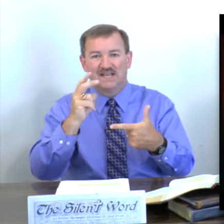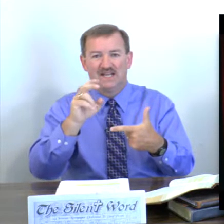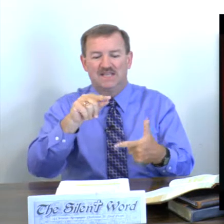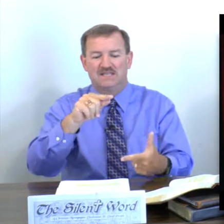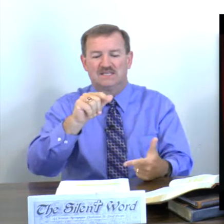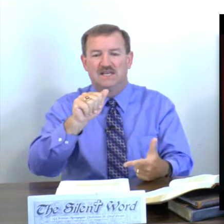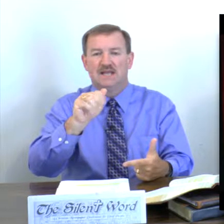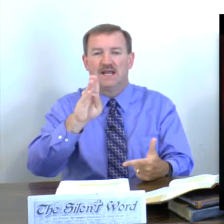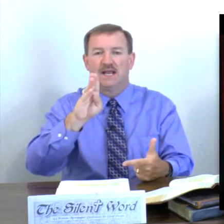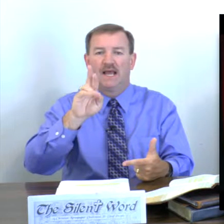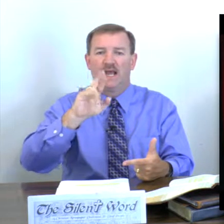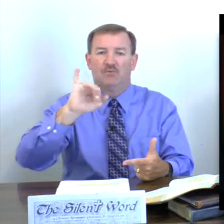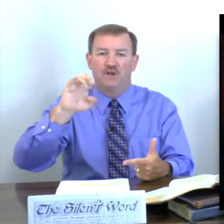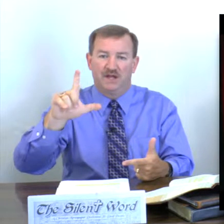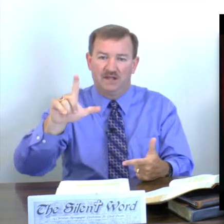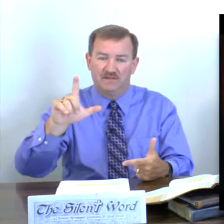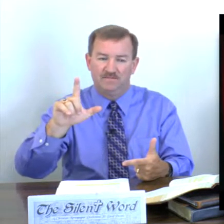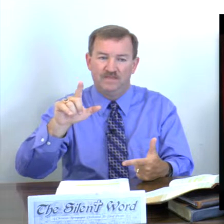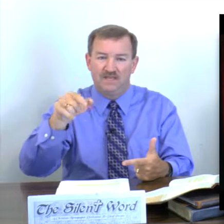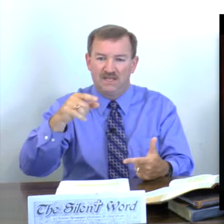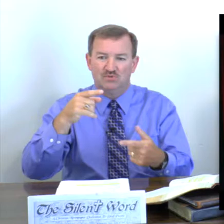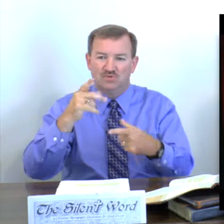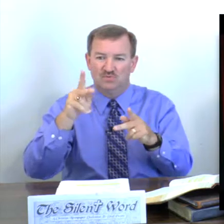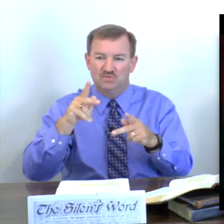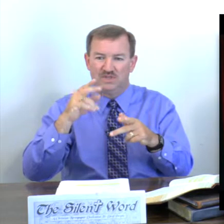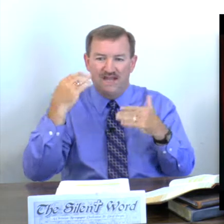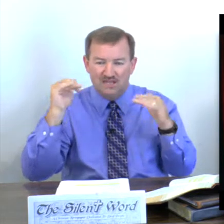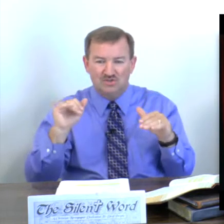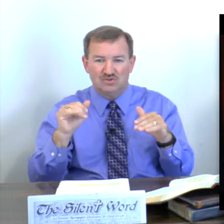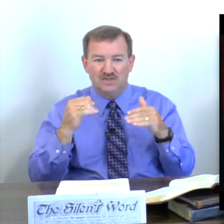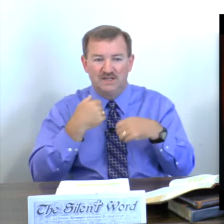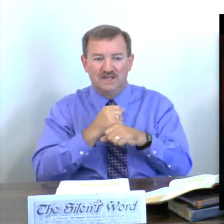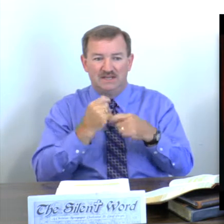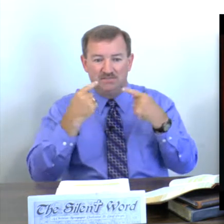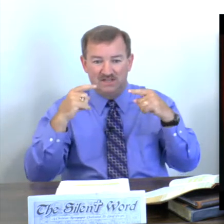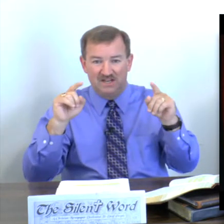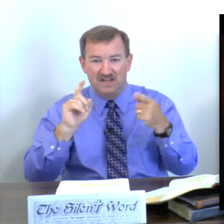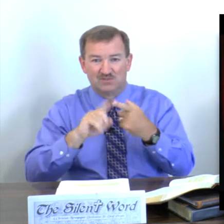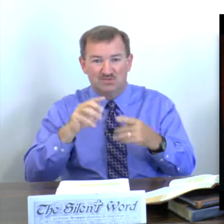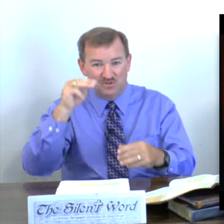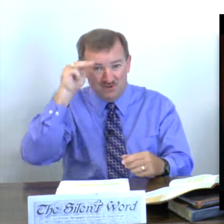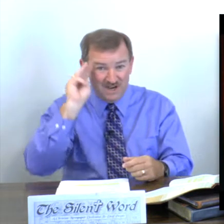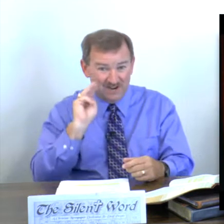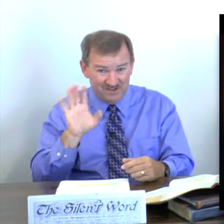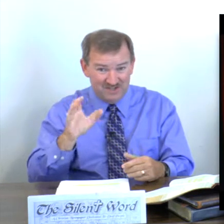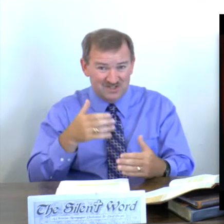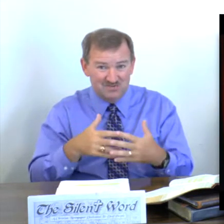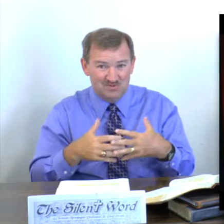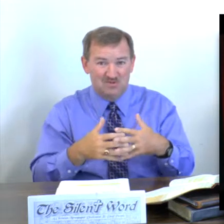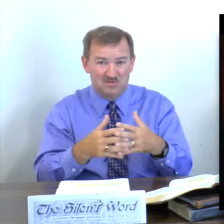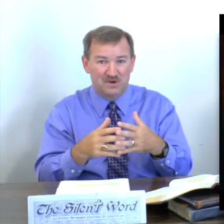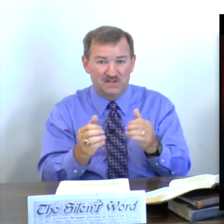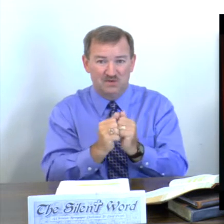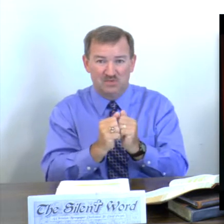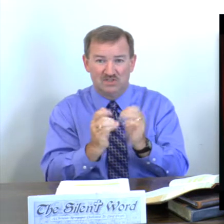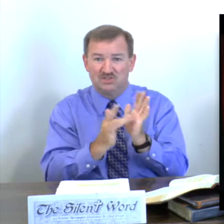Second is Gabriel. He was the angel that made the announcement to Mary that she was going to be pregnant with